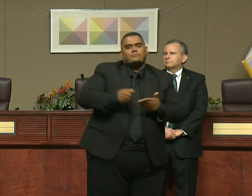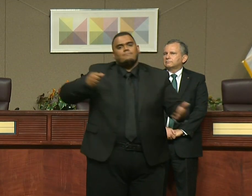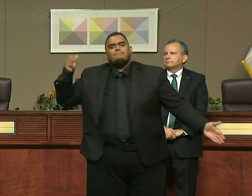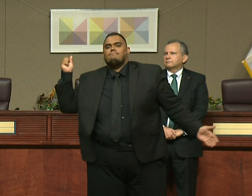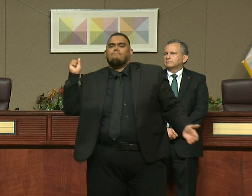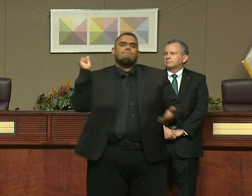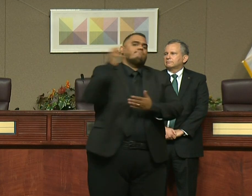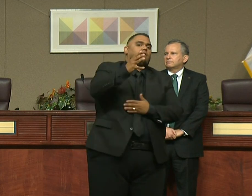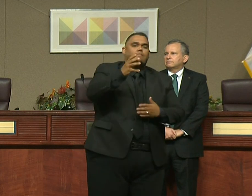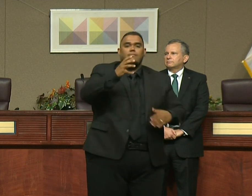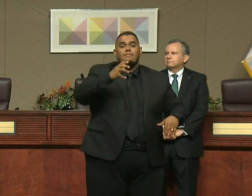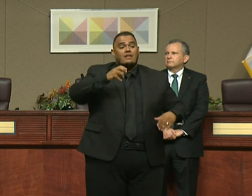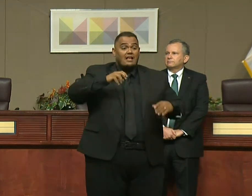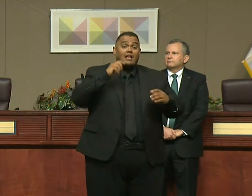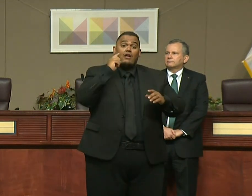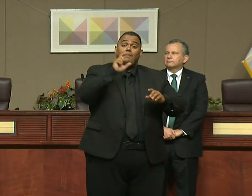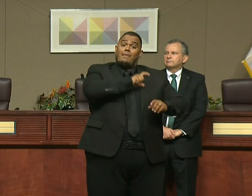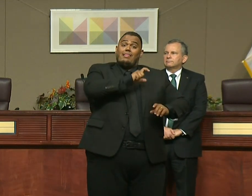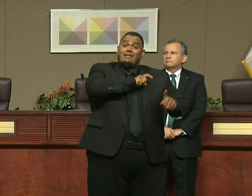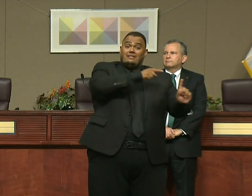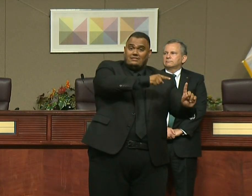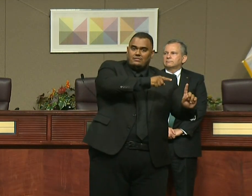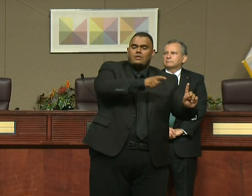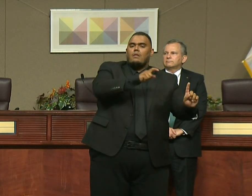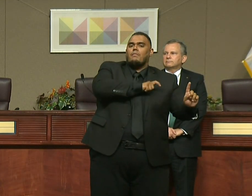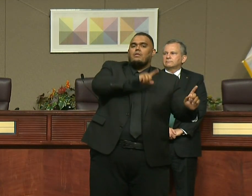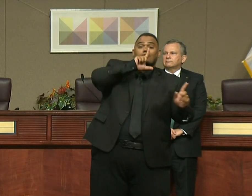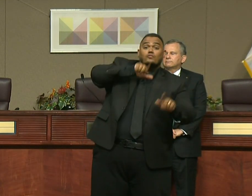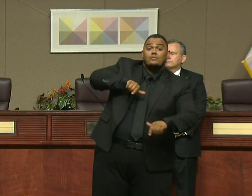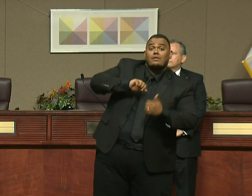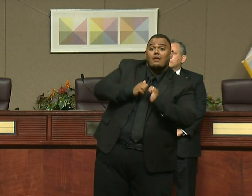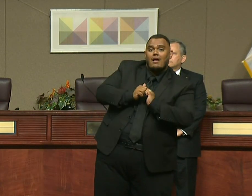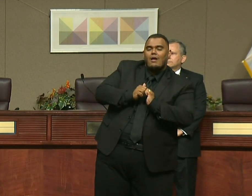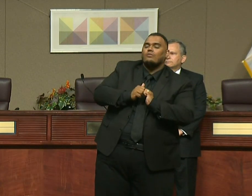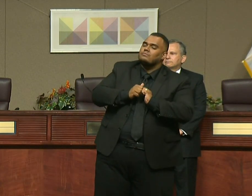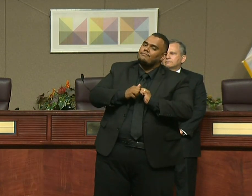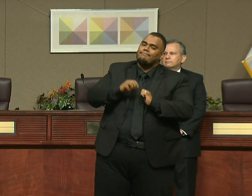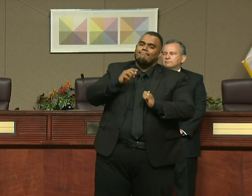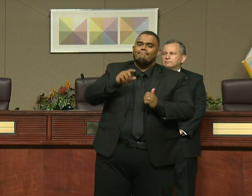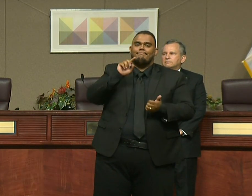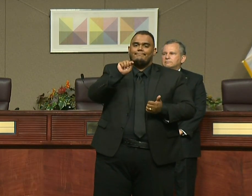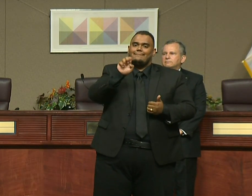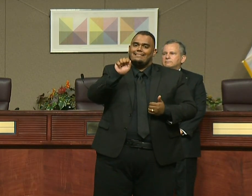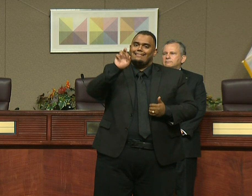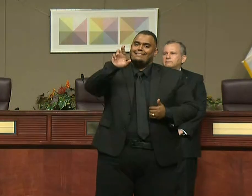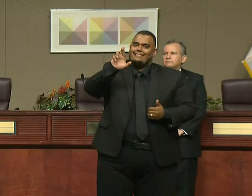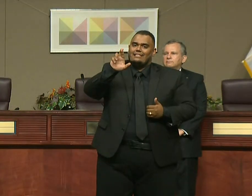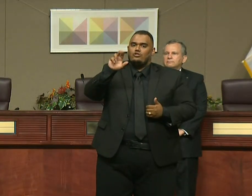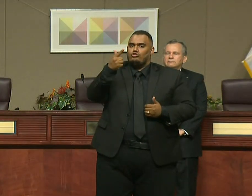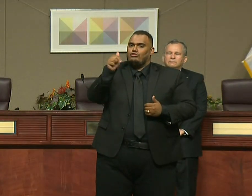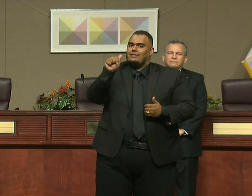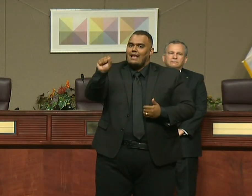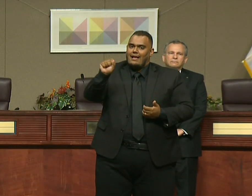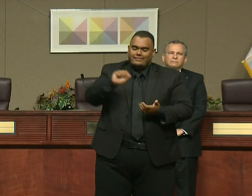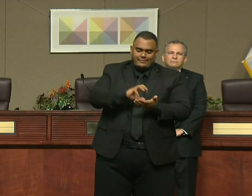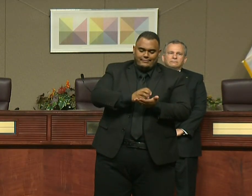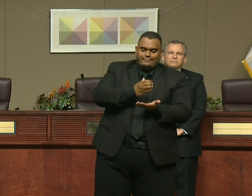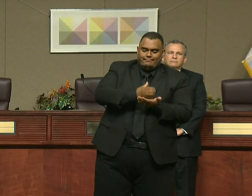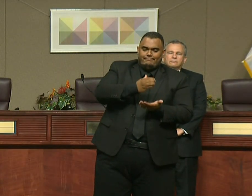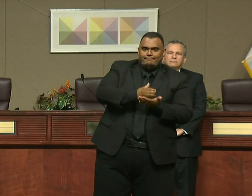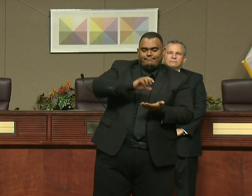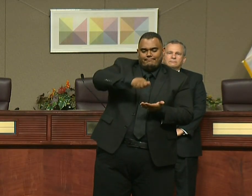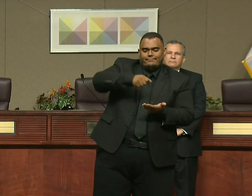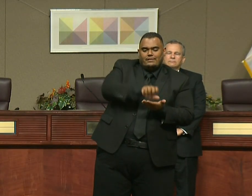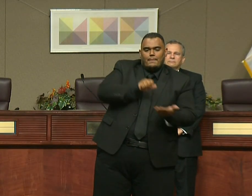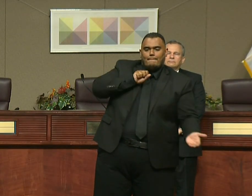it's probably 1%. We had probably 5,000 people in the protest yesterday, and it was